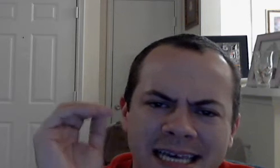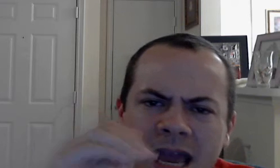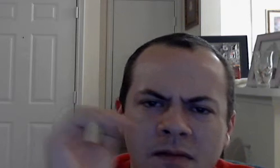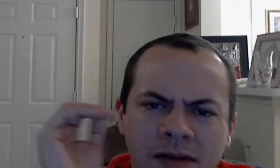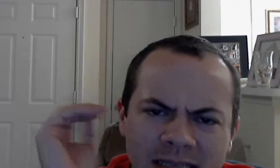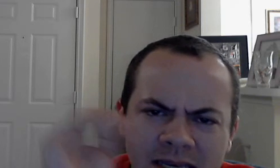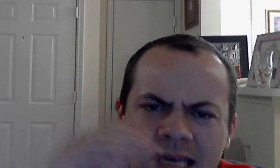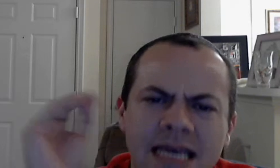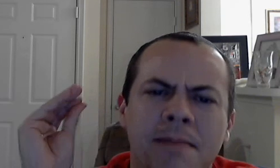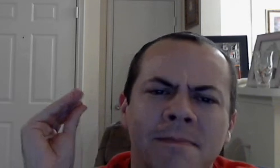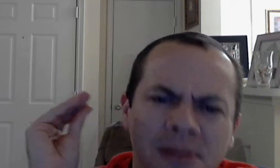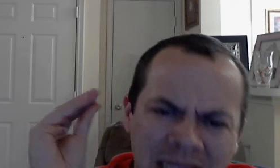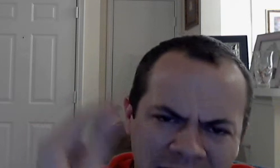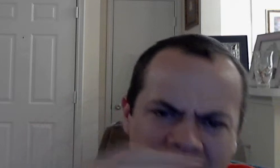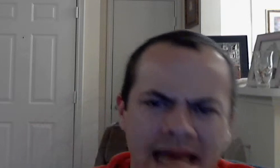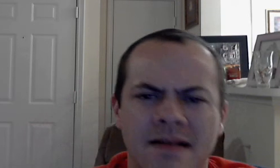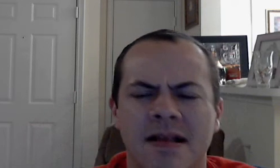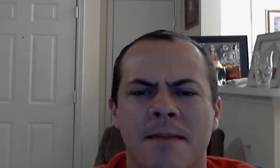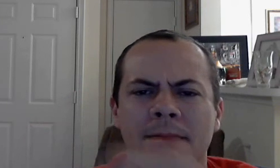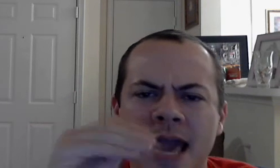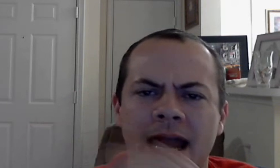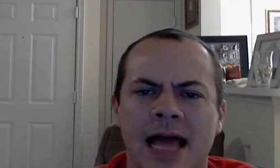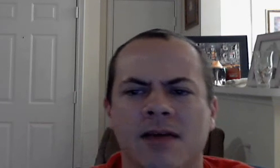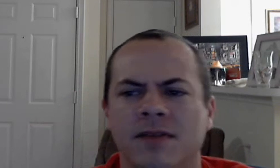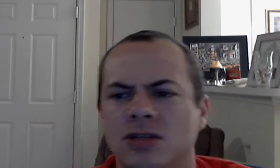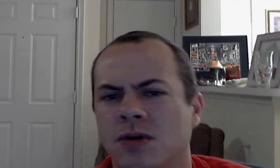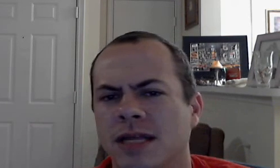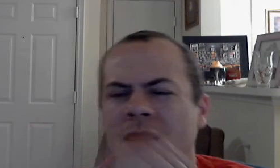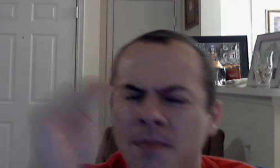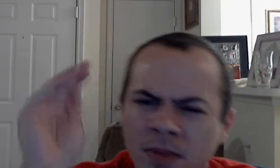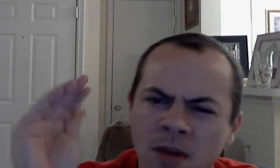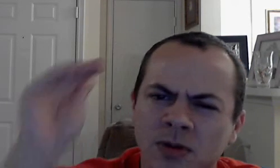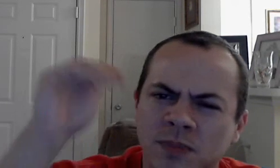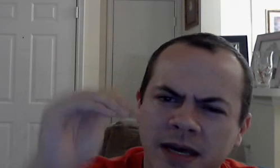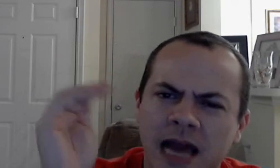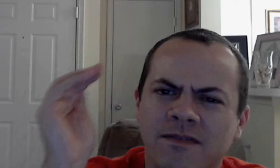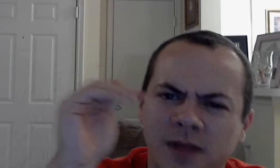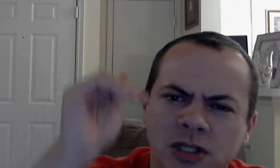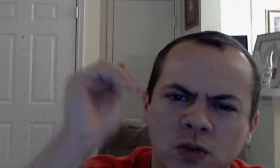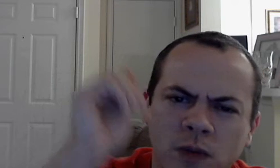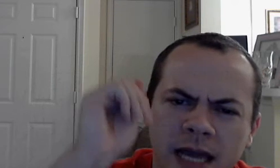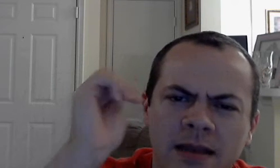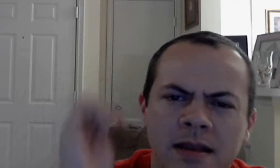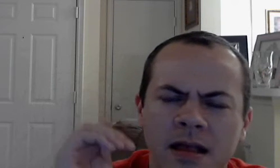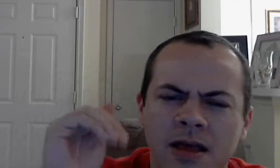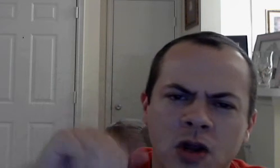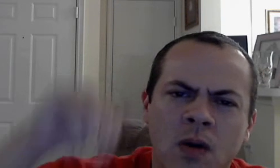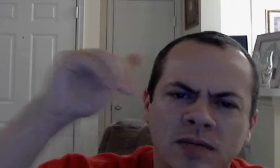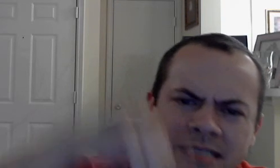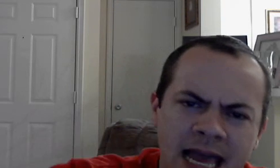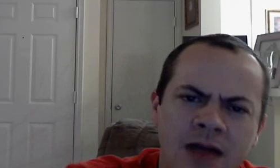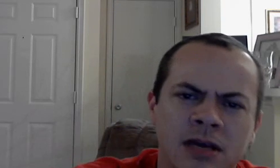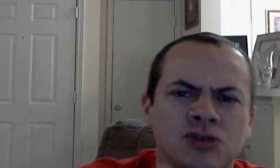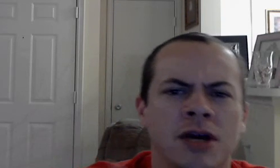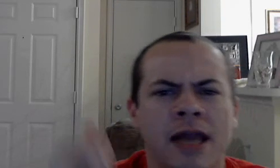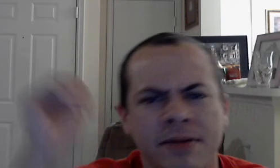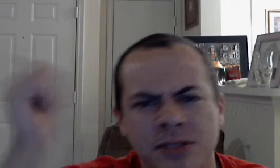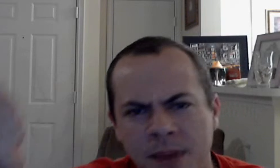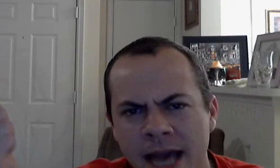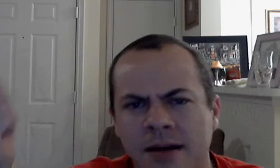a guaranteed play. Man, I love it, too. the number's been kind of fluctuating. You know, it was down yesterday. Now it's back